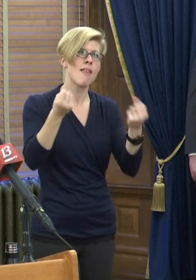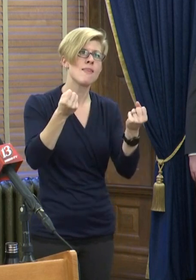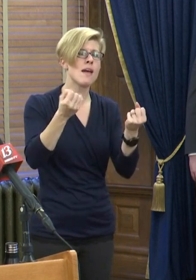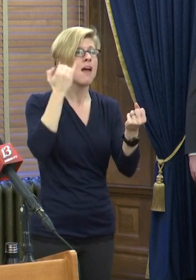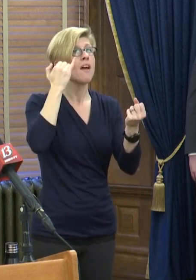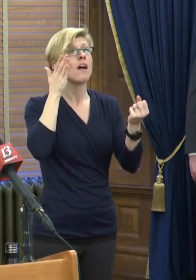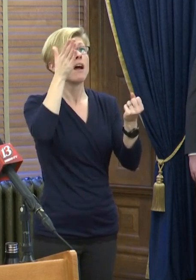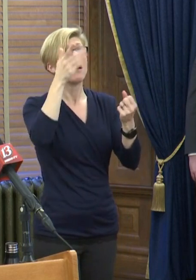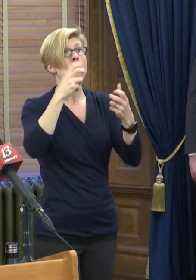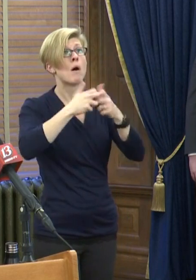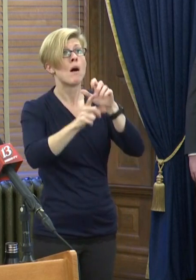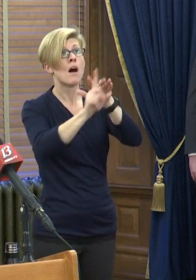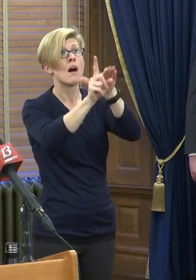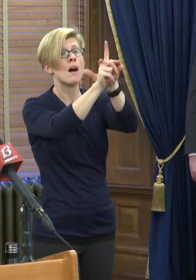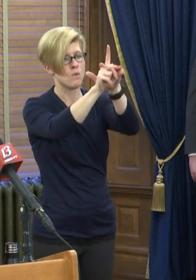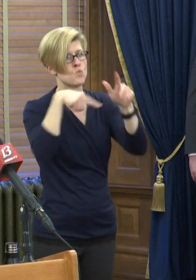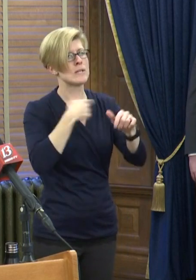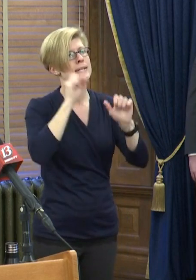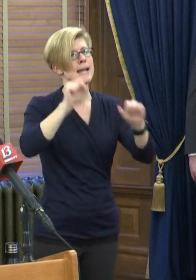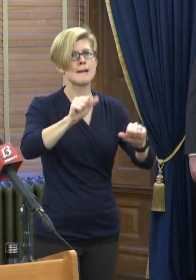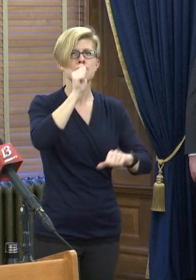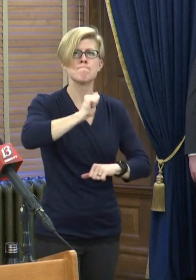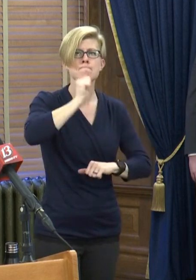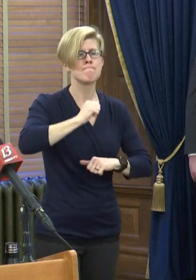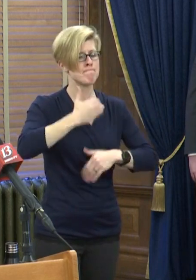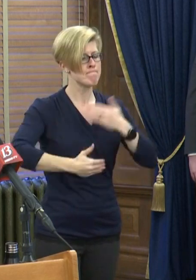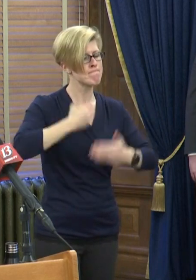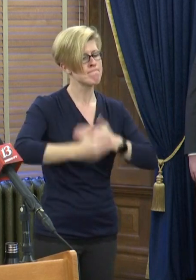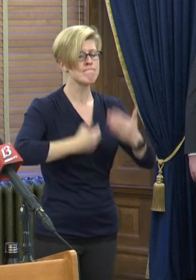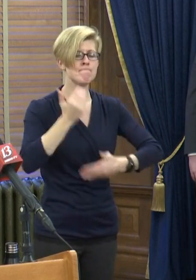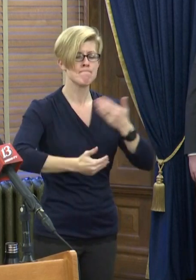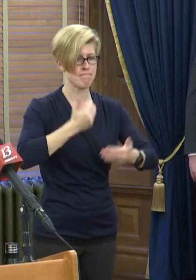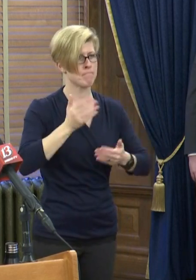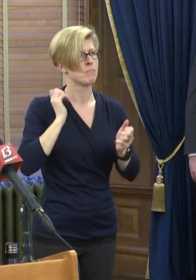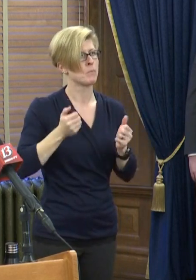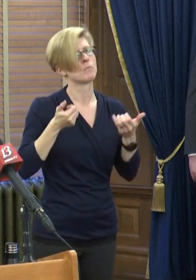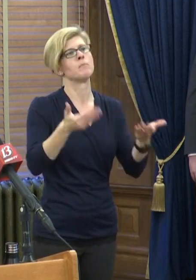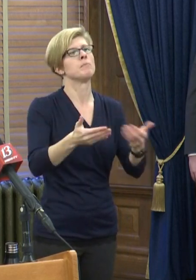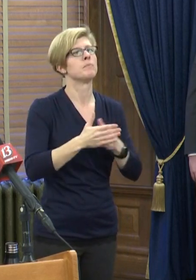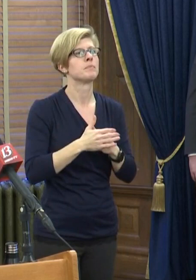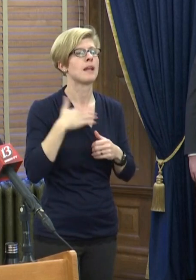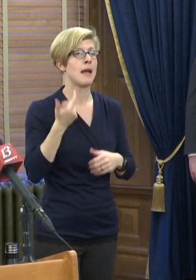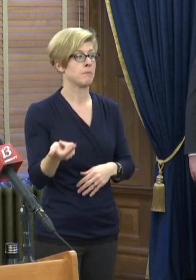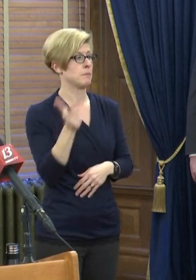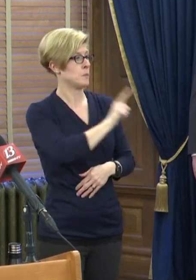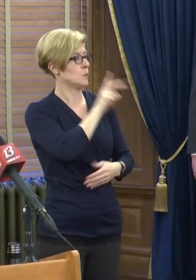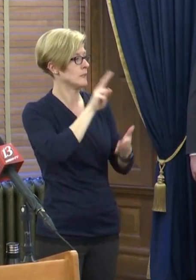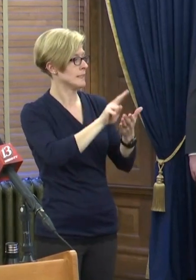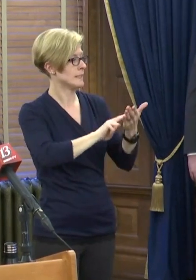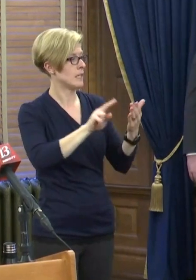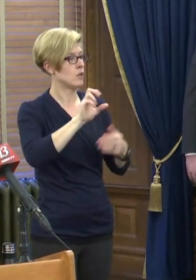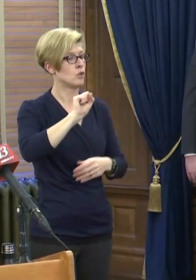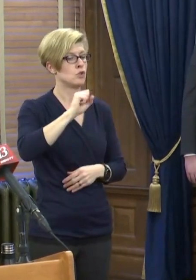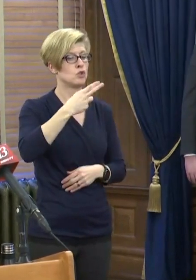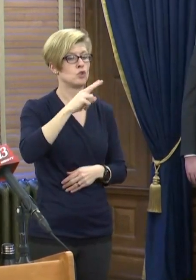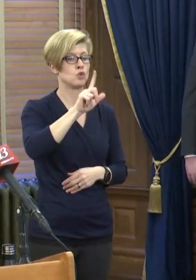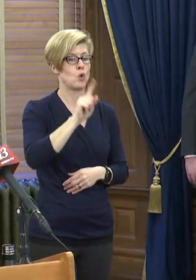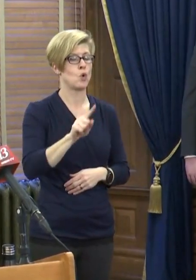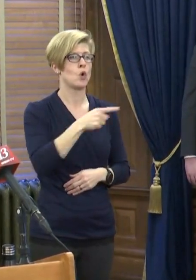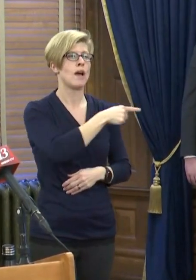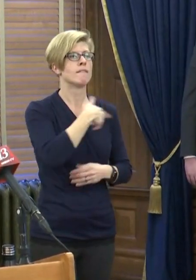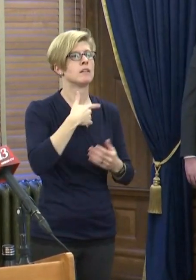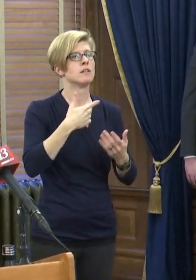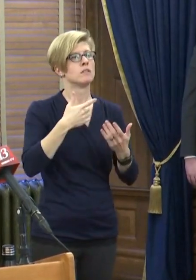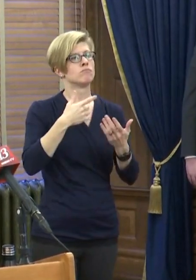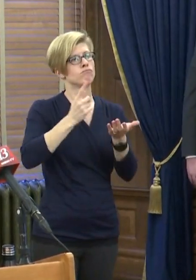storms of the future. And with that, I'm going to hand it over to Acting Secretary Shultz, who will bring a different perspective